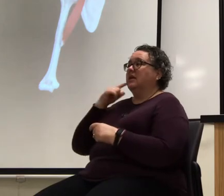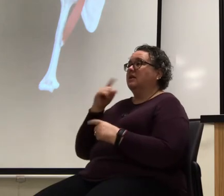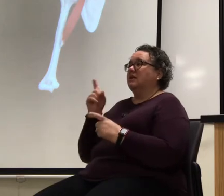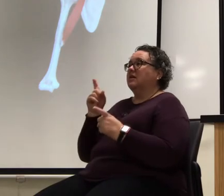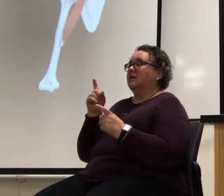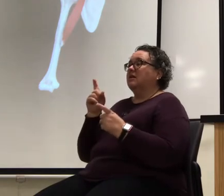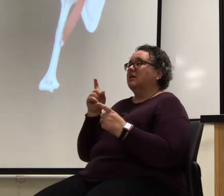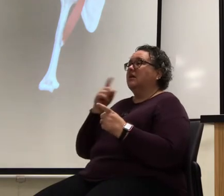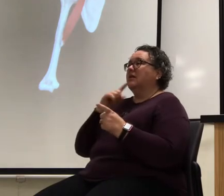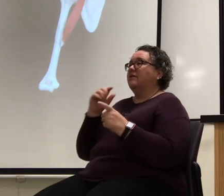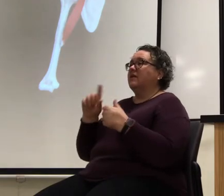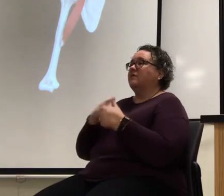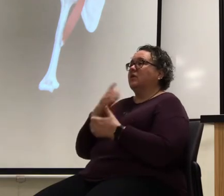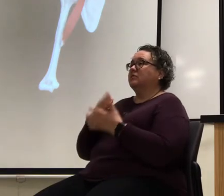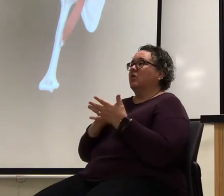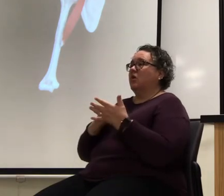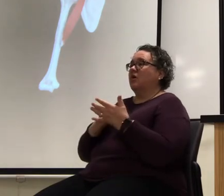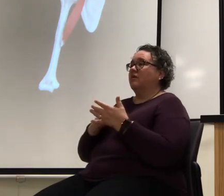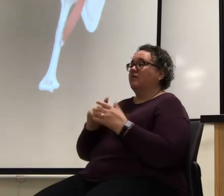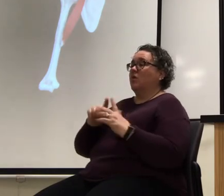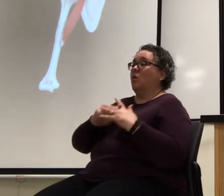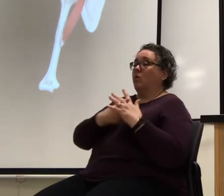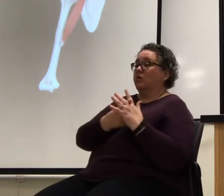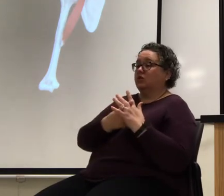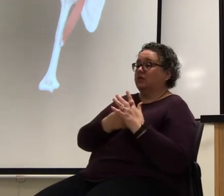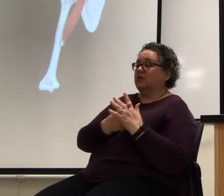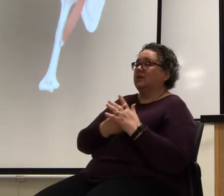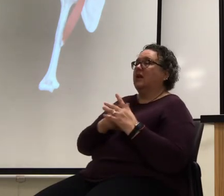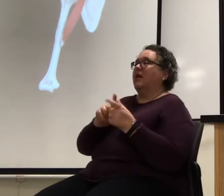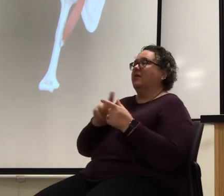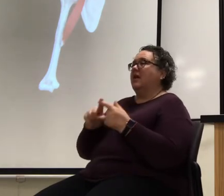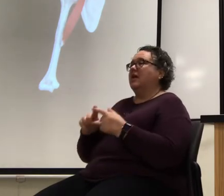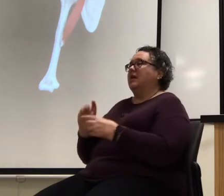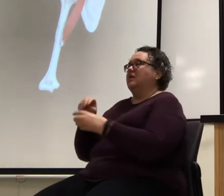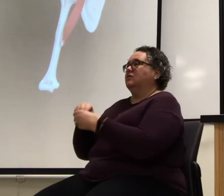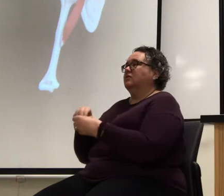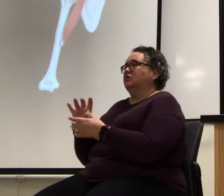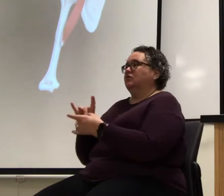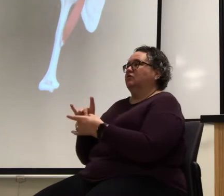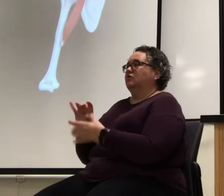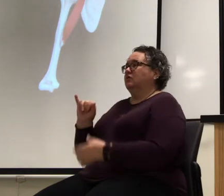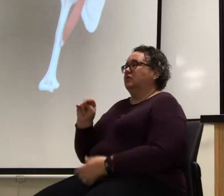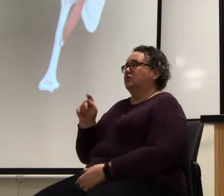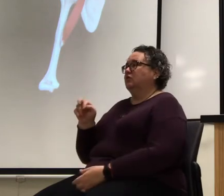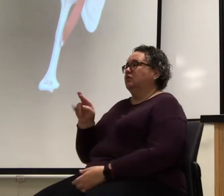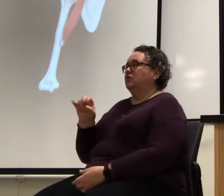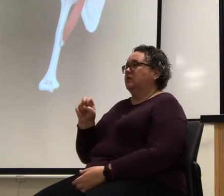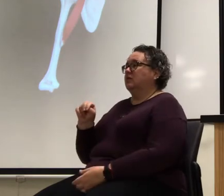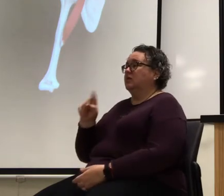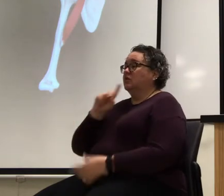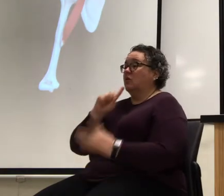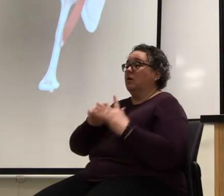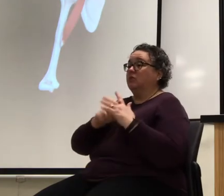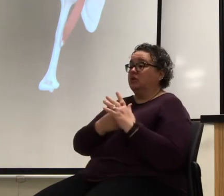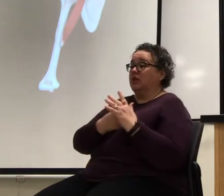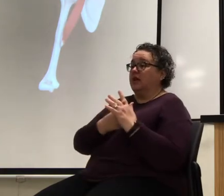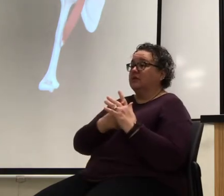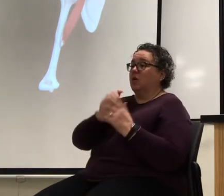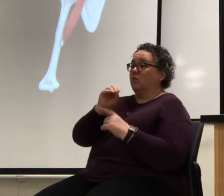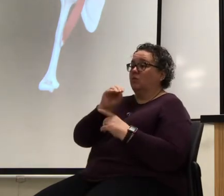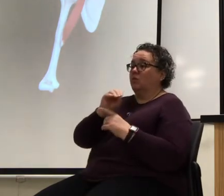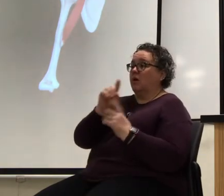first part for origin, then insertion. This is where it originates, this is where it